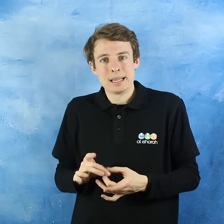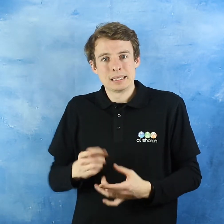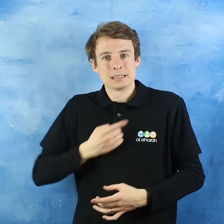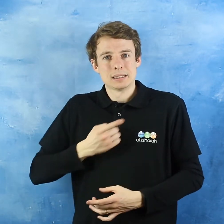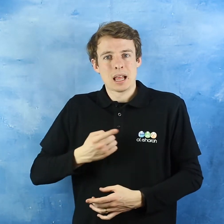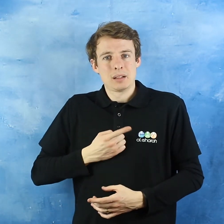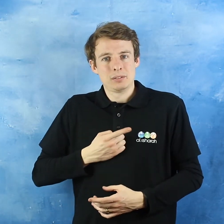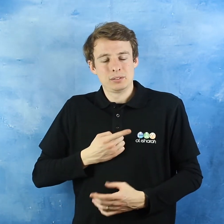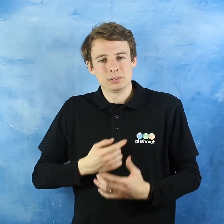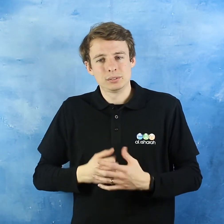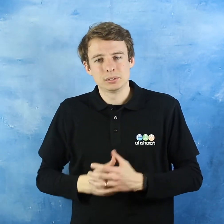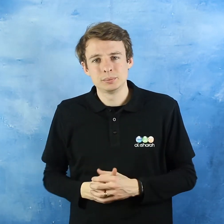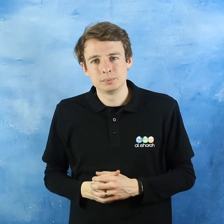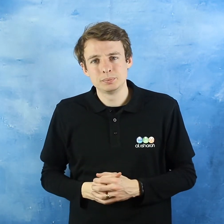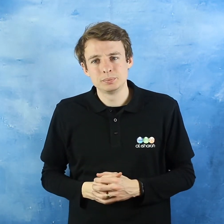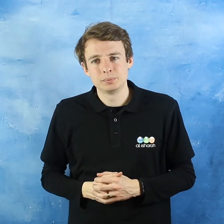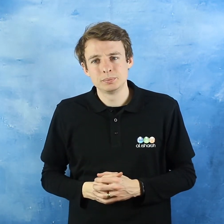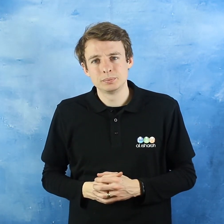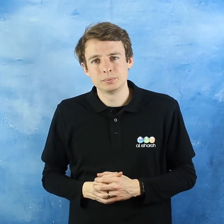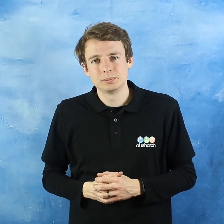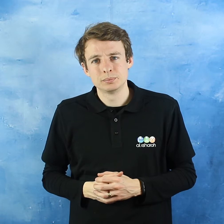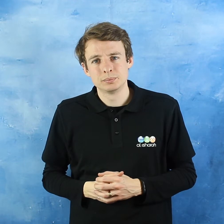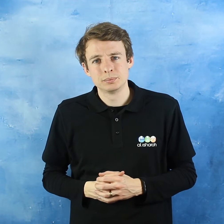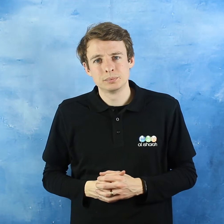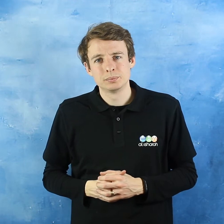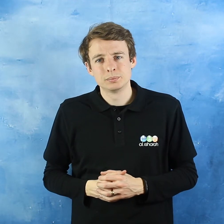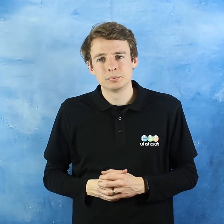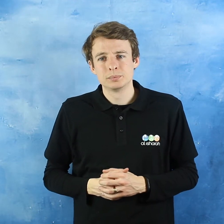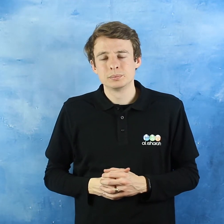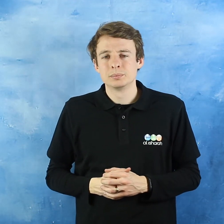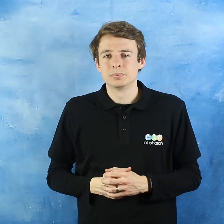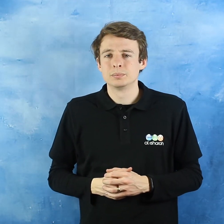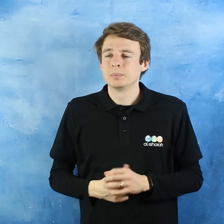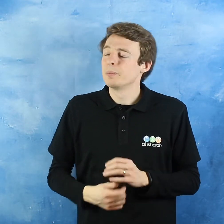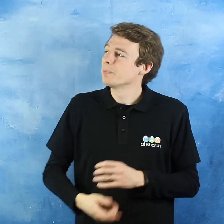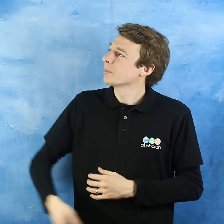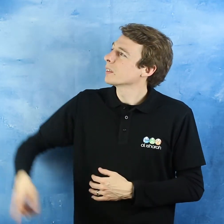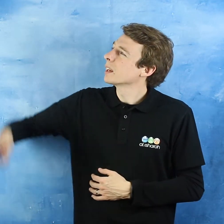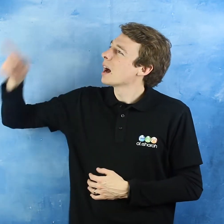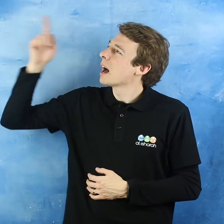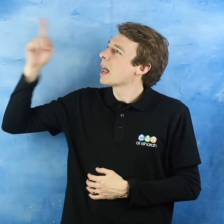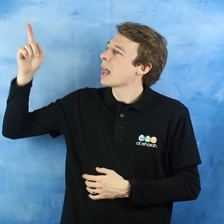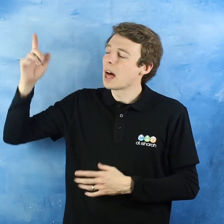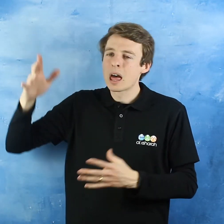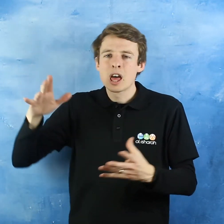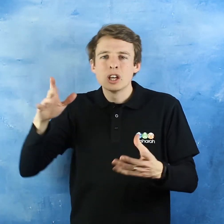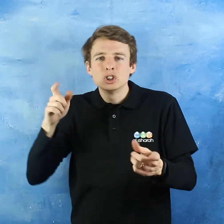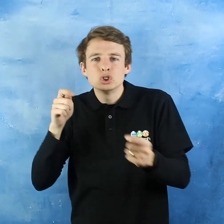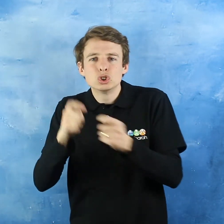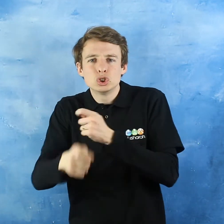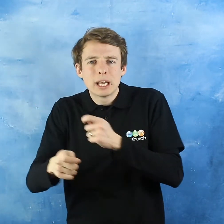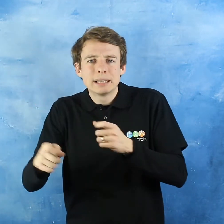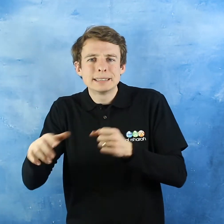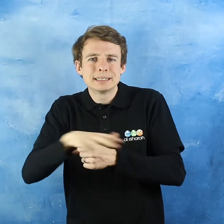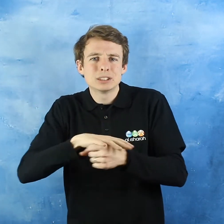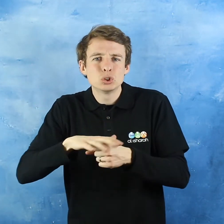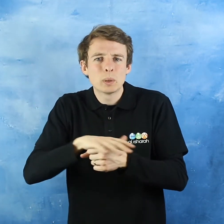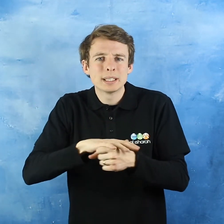change state of affair, situation of a nation until they come forward. They make steps to